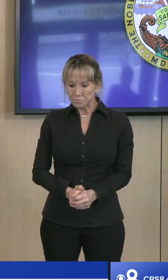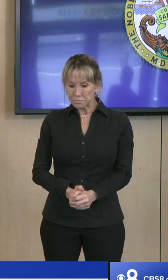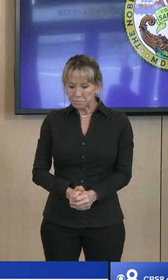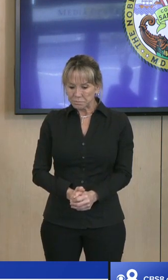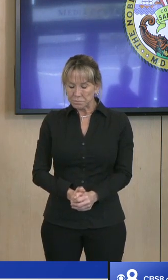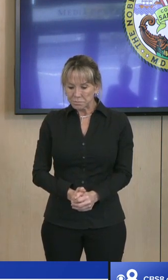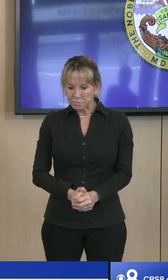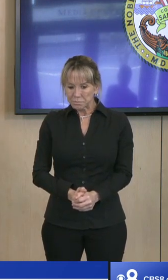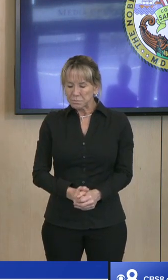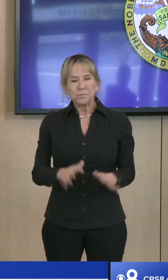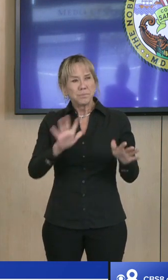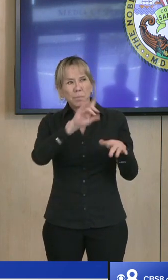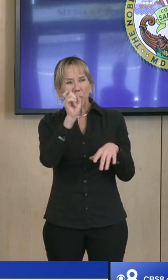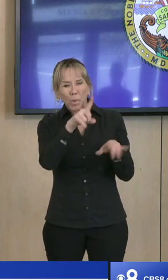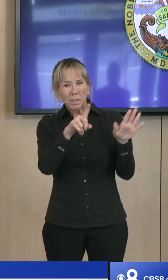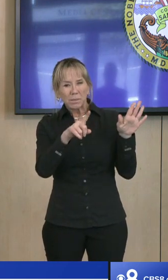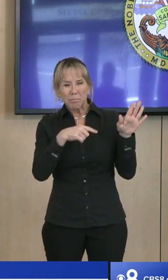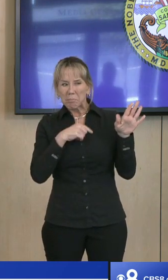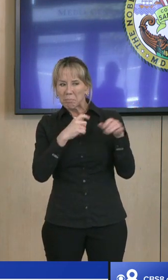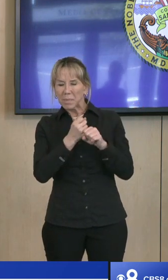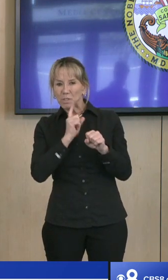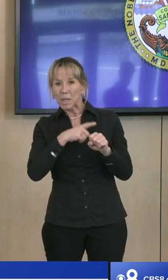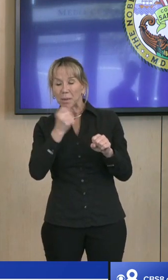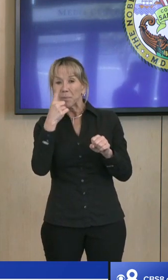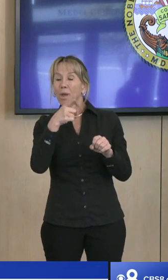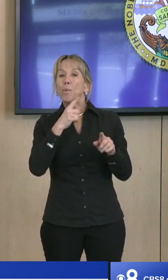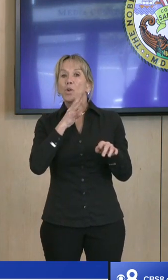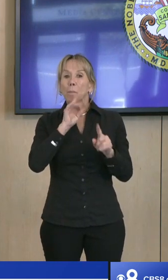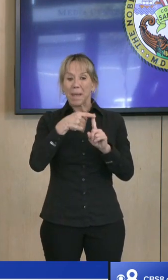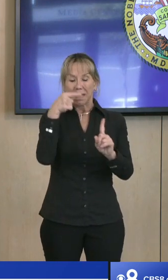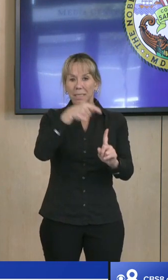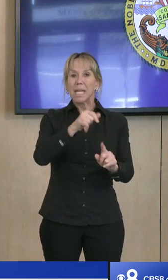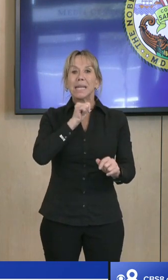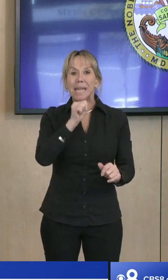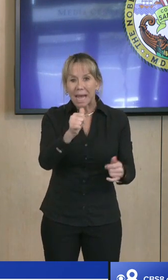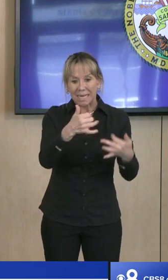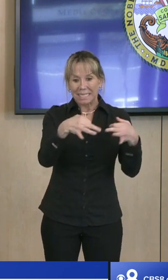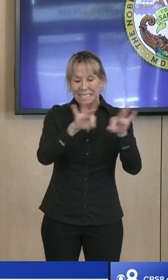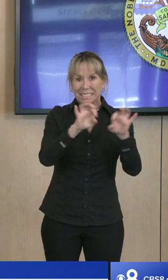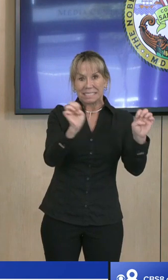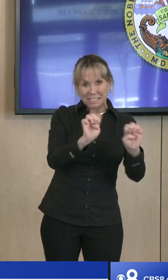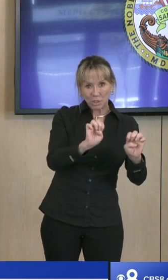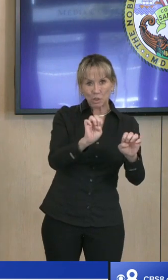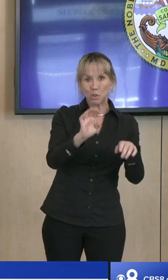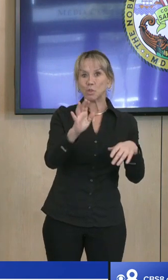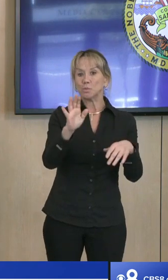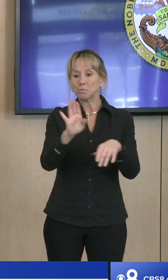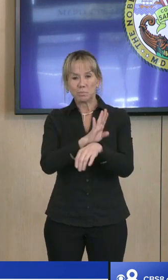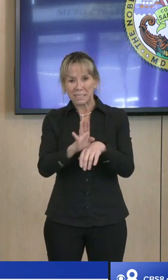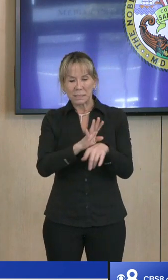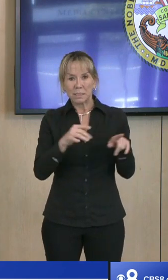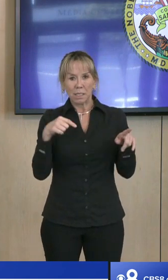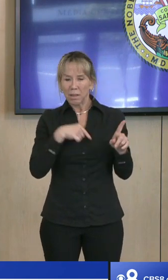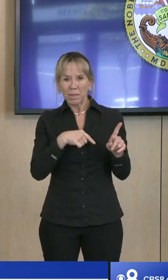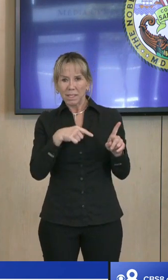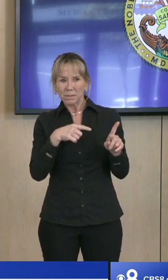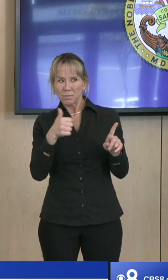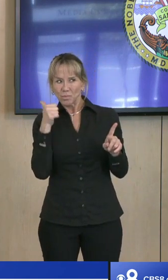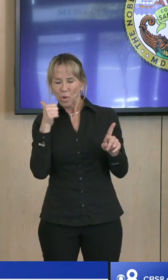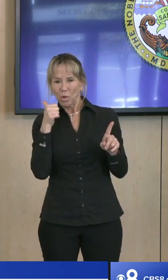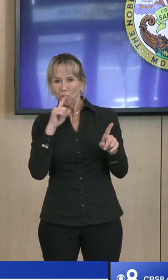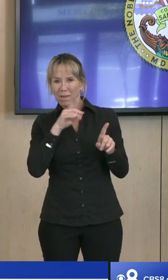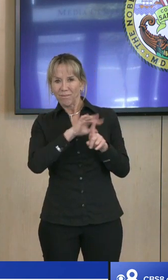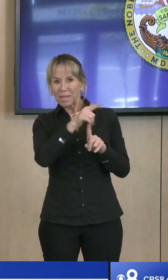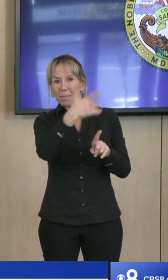The question, I understood it, these are non-essential businesses. This order doesn't impact them. They shouldn't have been in operation